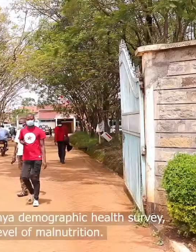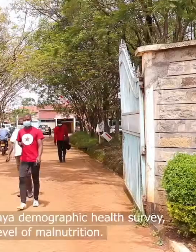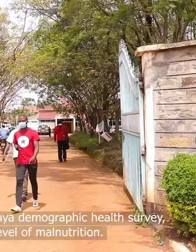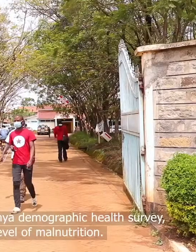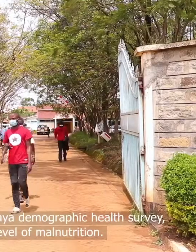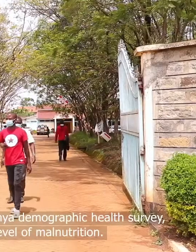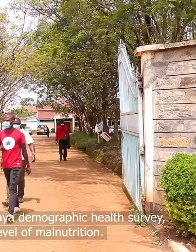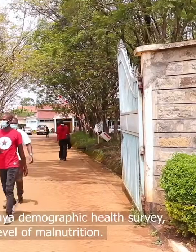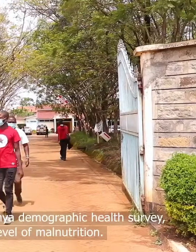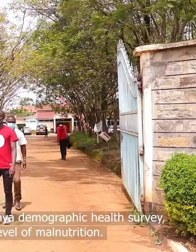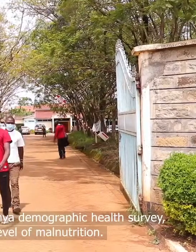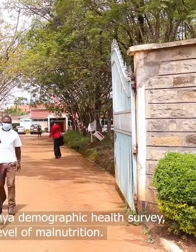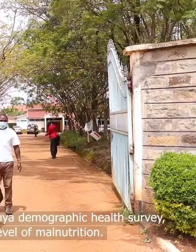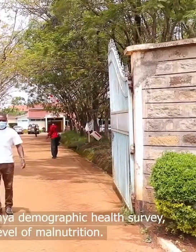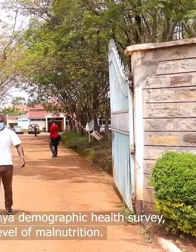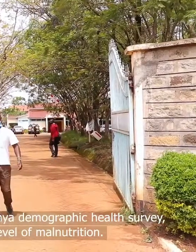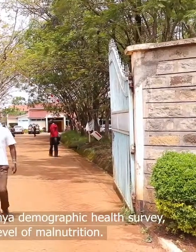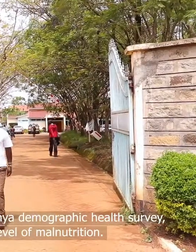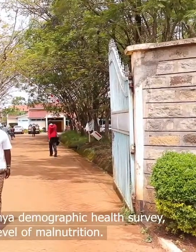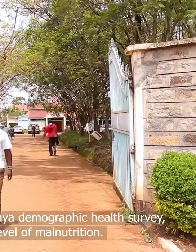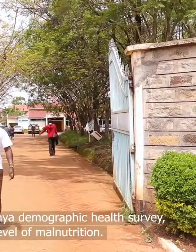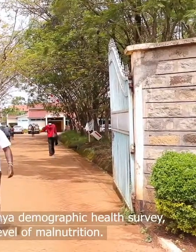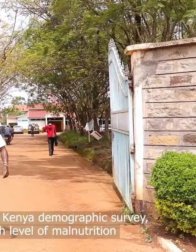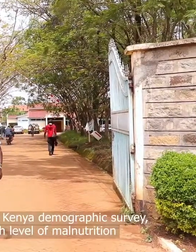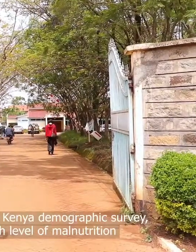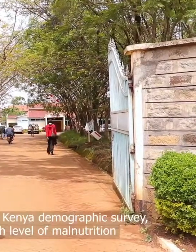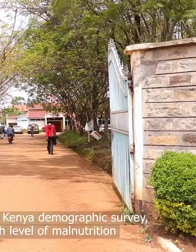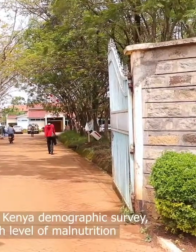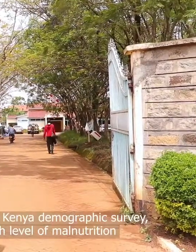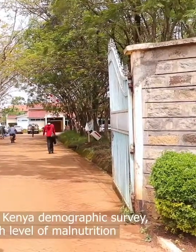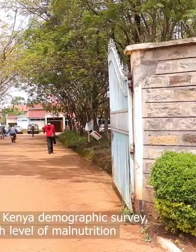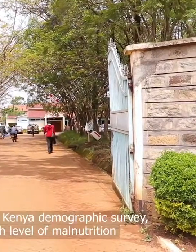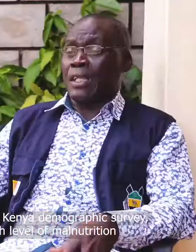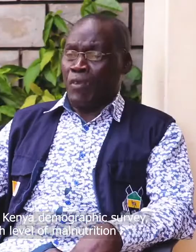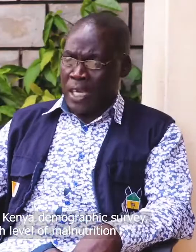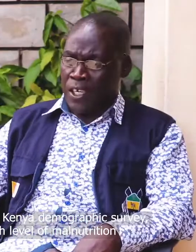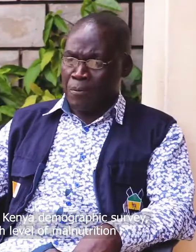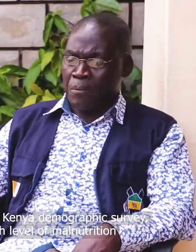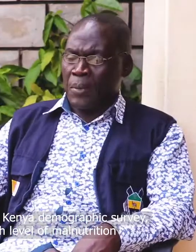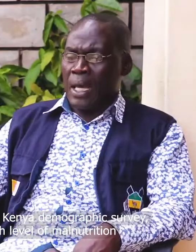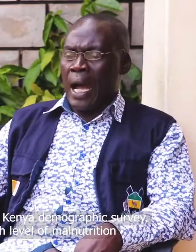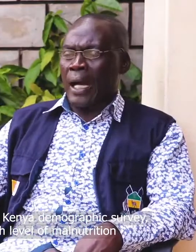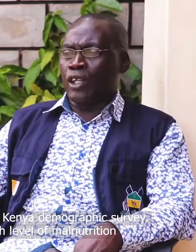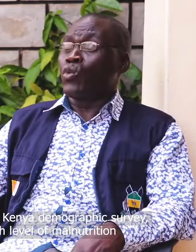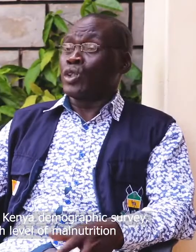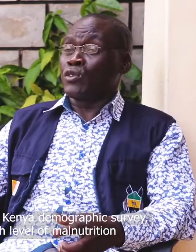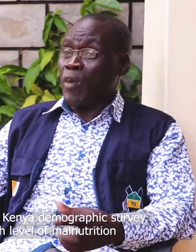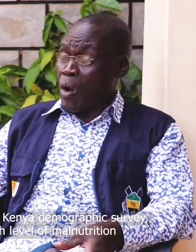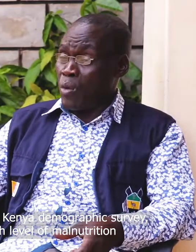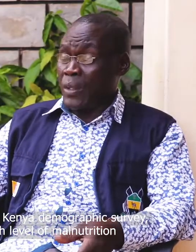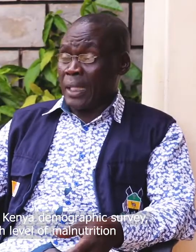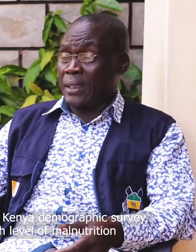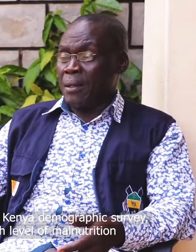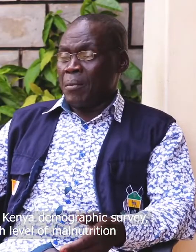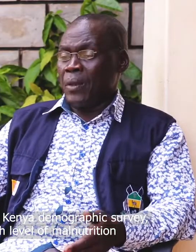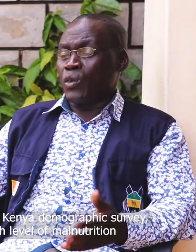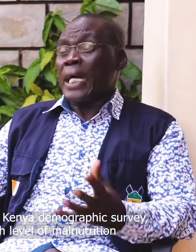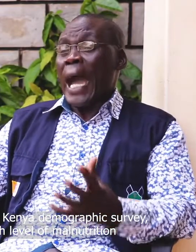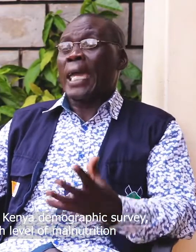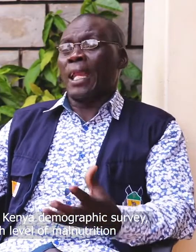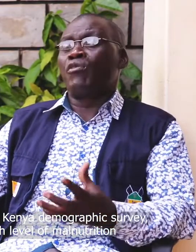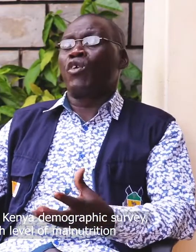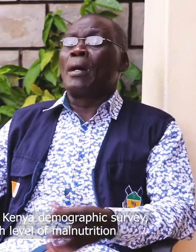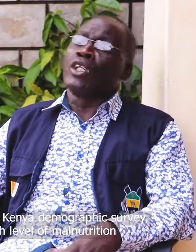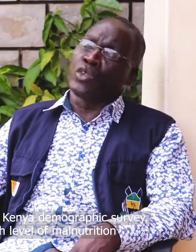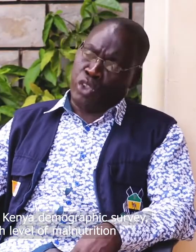region. Initially, back in 2014, according to the Kenya Demographic Health Survey, it was found that there